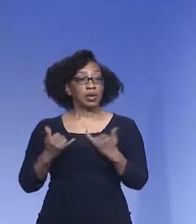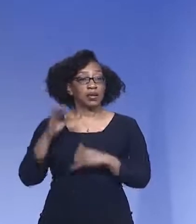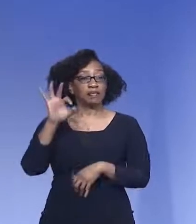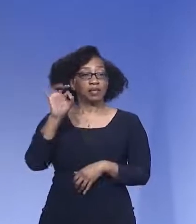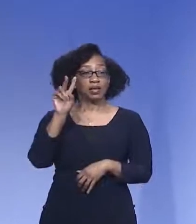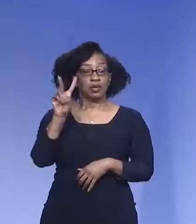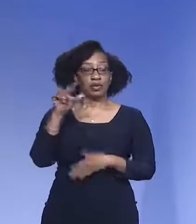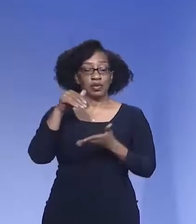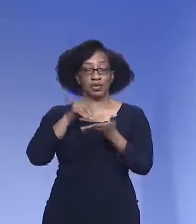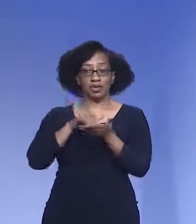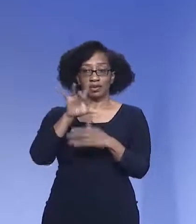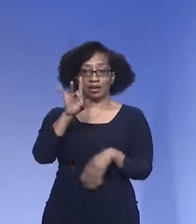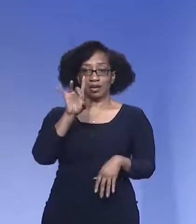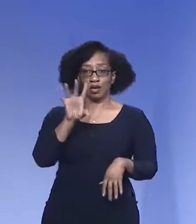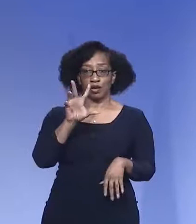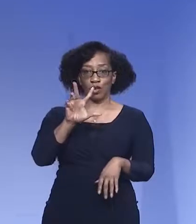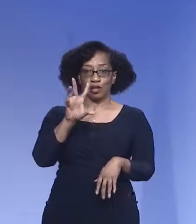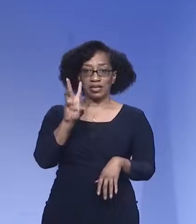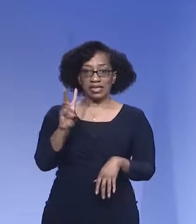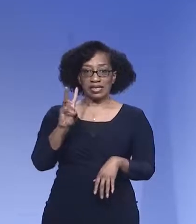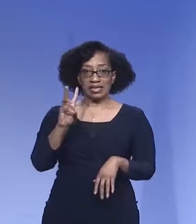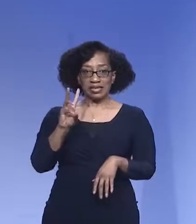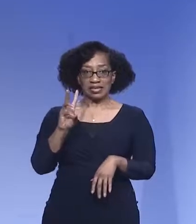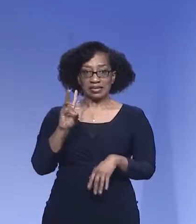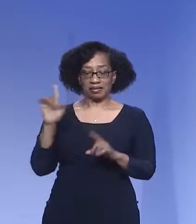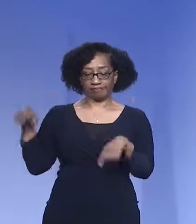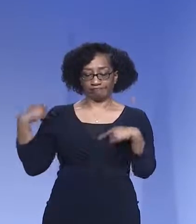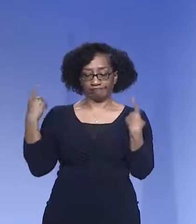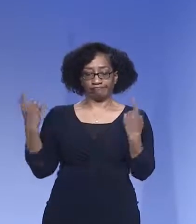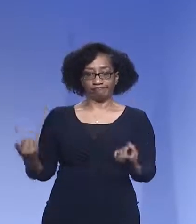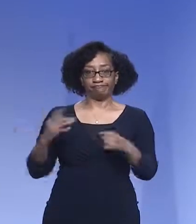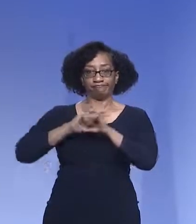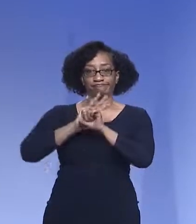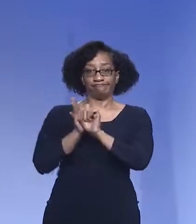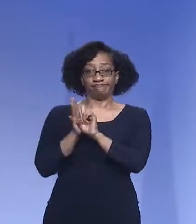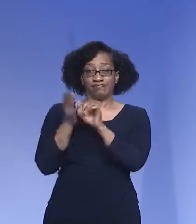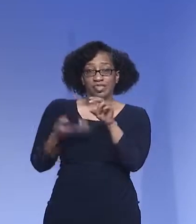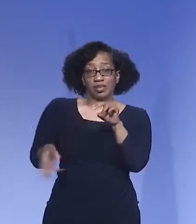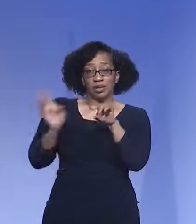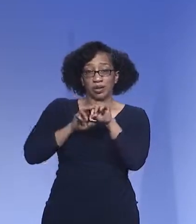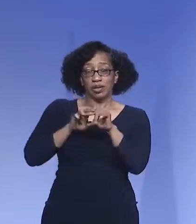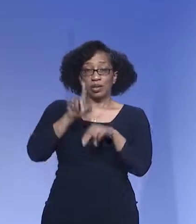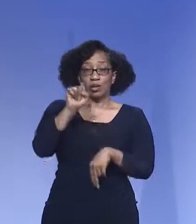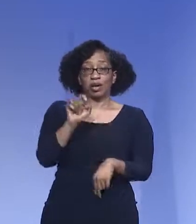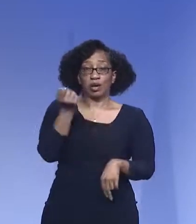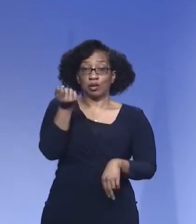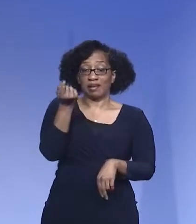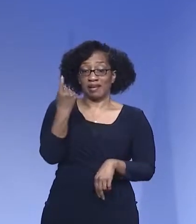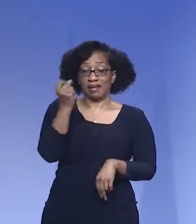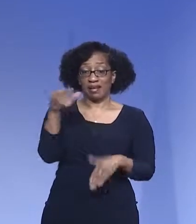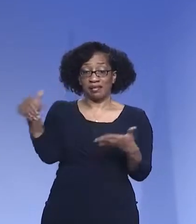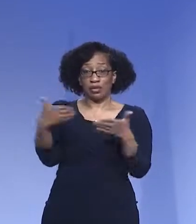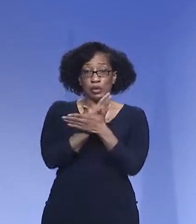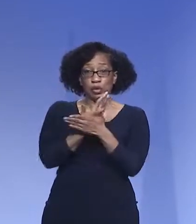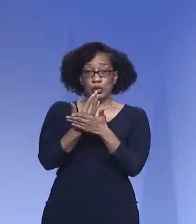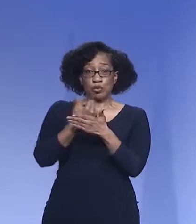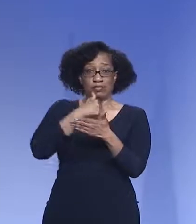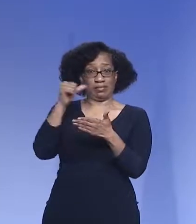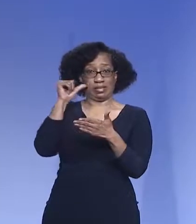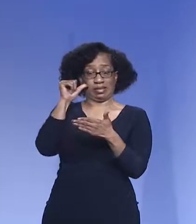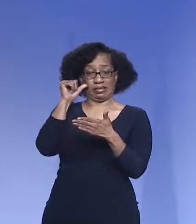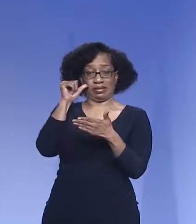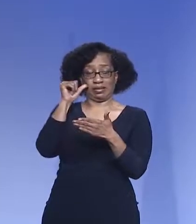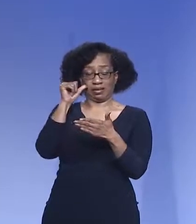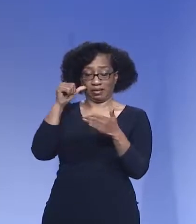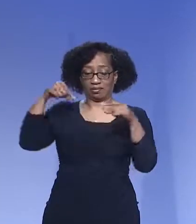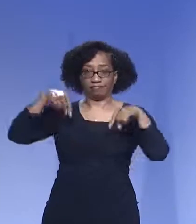92,836 cases that have been reported in the pandemic so far. That's an increase of 111 new cases yesterday here in